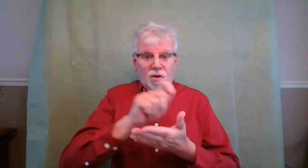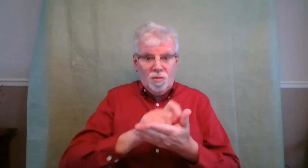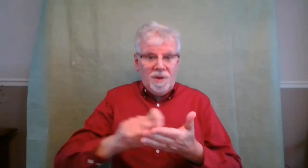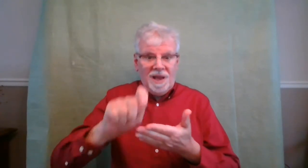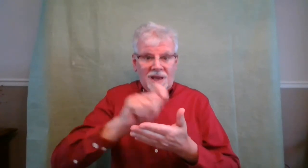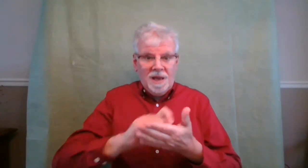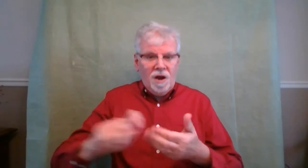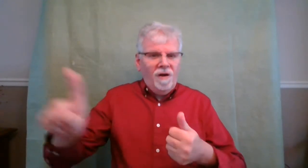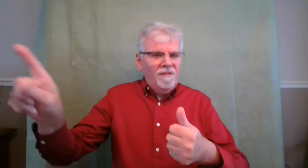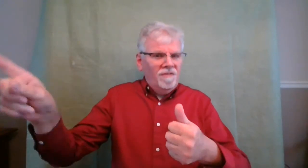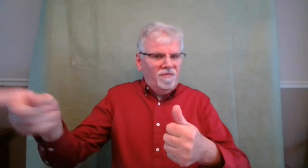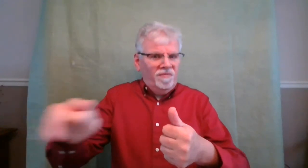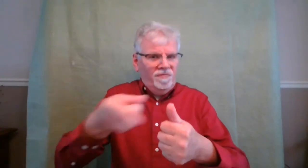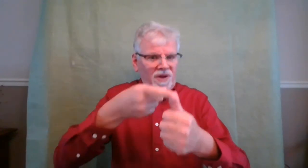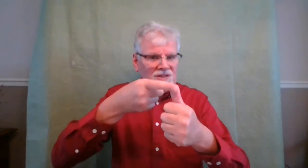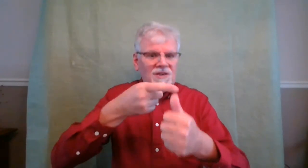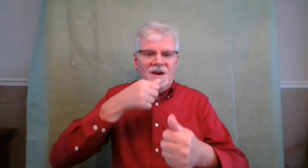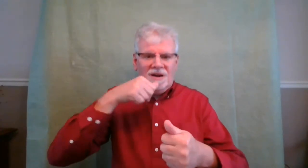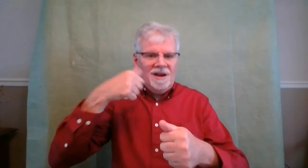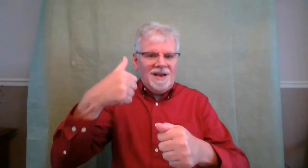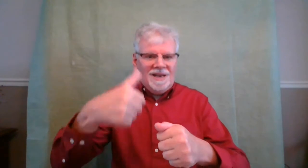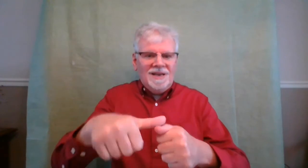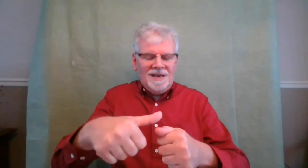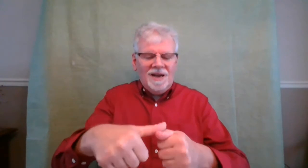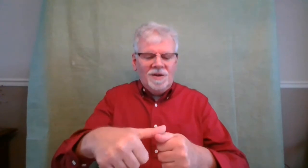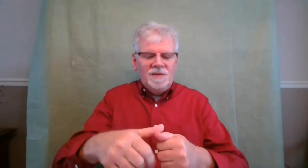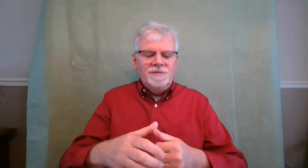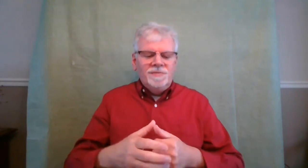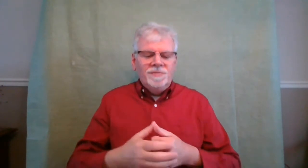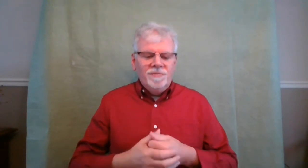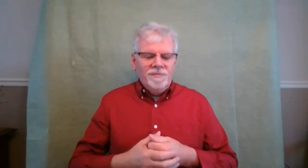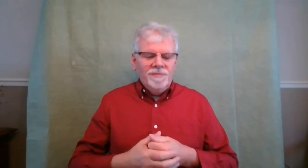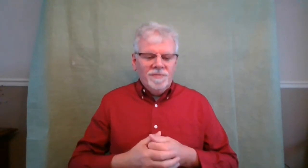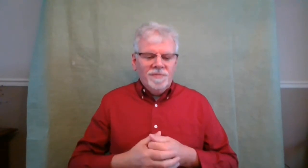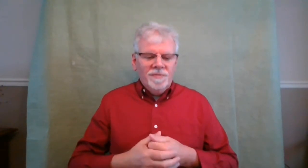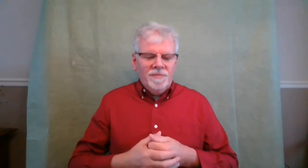A reading from the first letter of St. John.